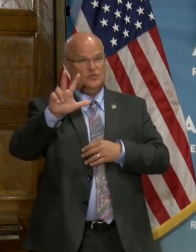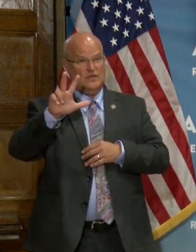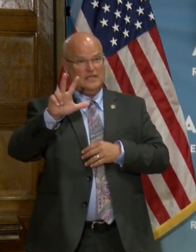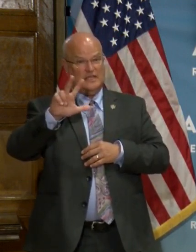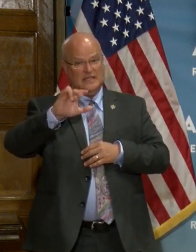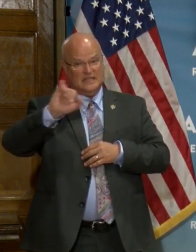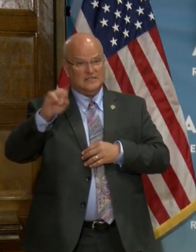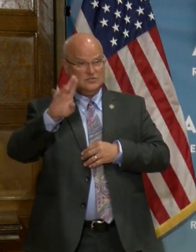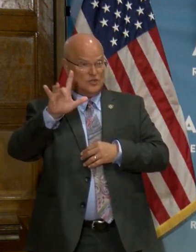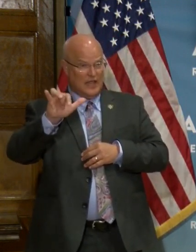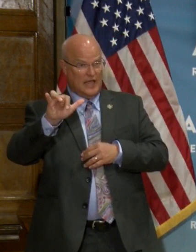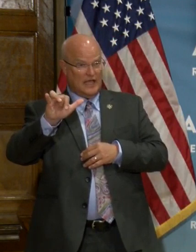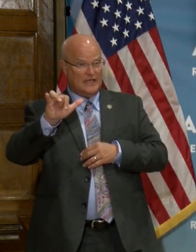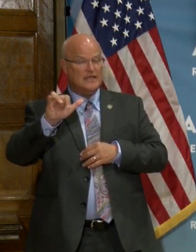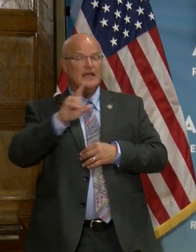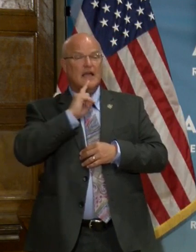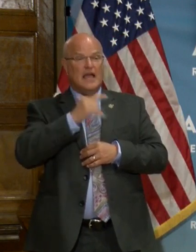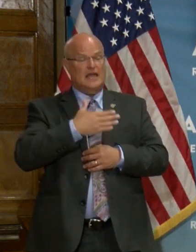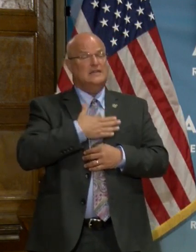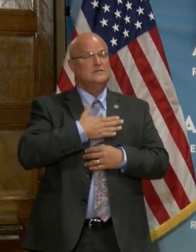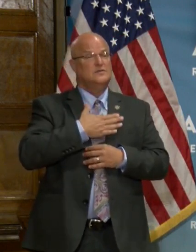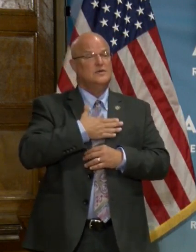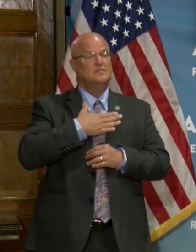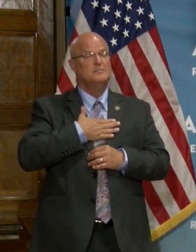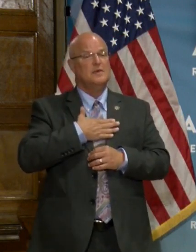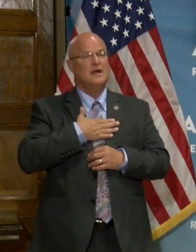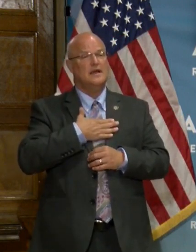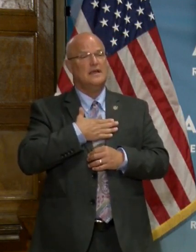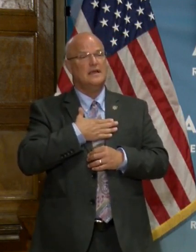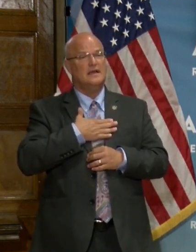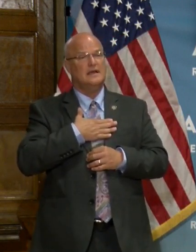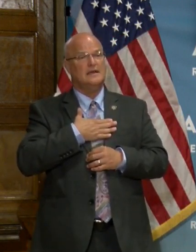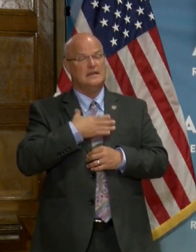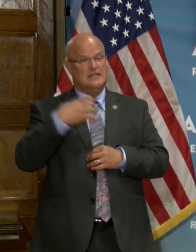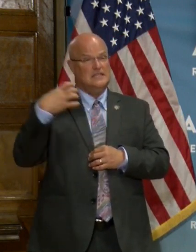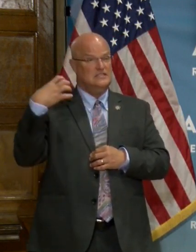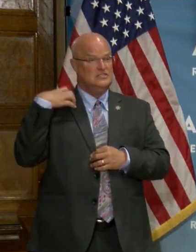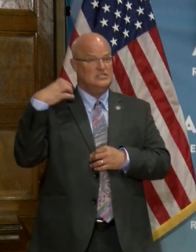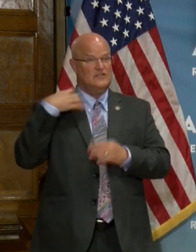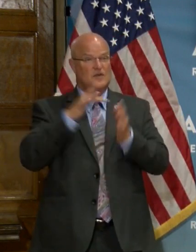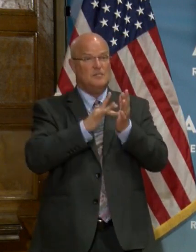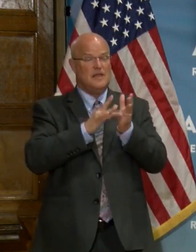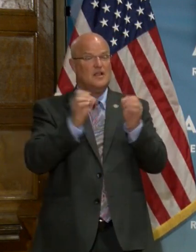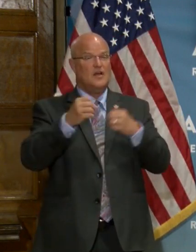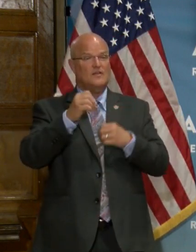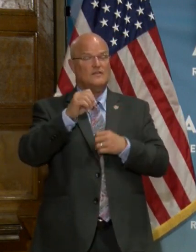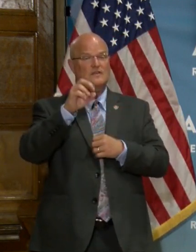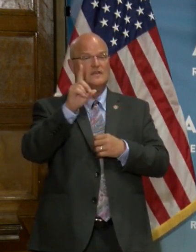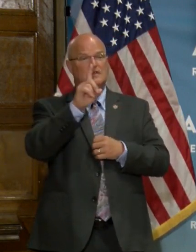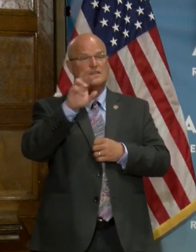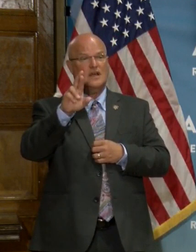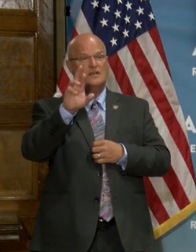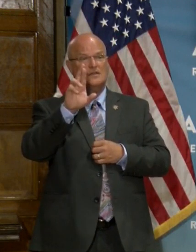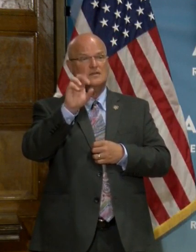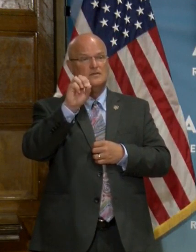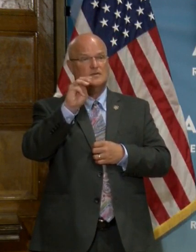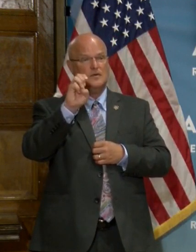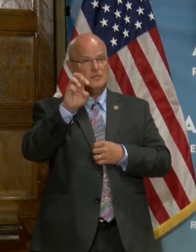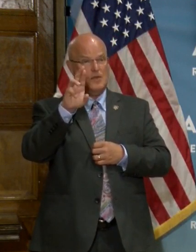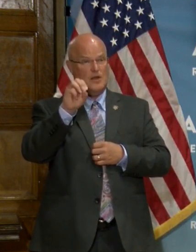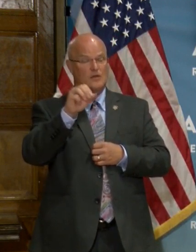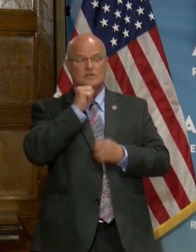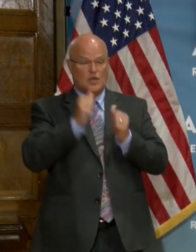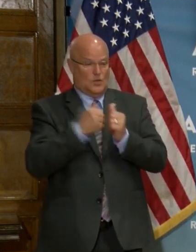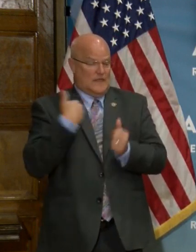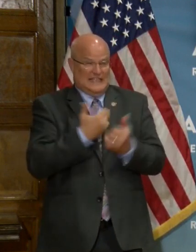Next month, actually my Chief Medical Officer, Dr. Jose Romero, is not with us today because he